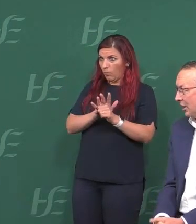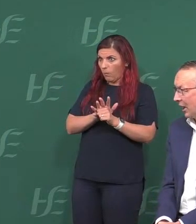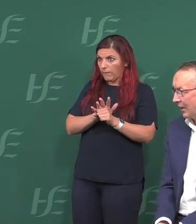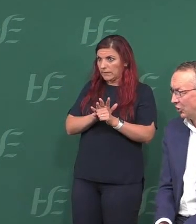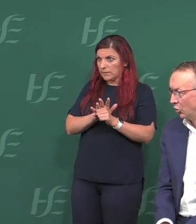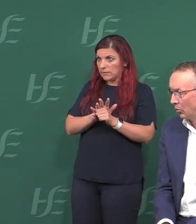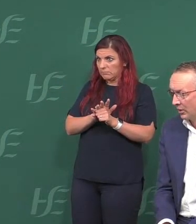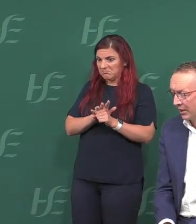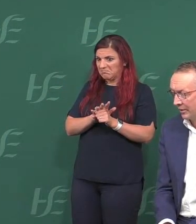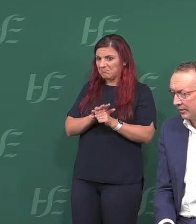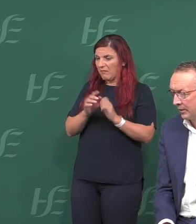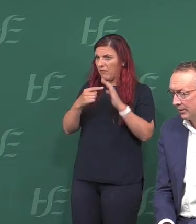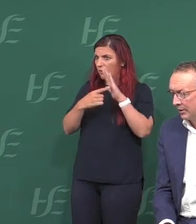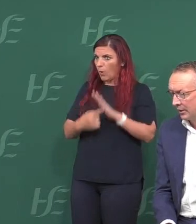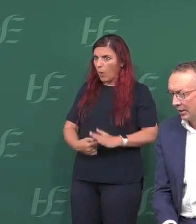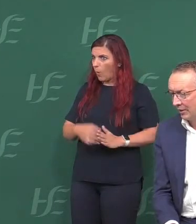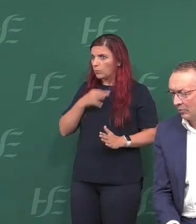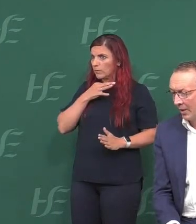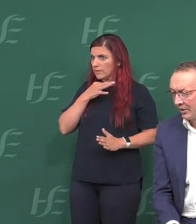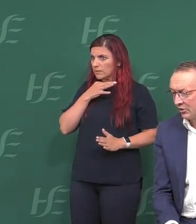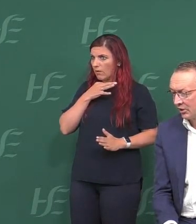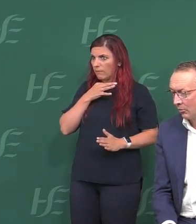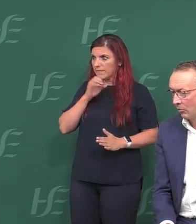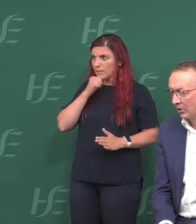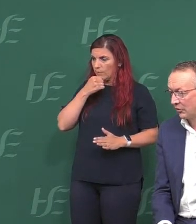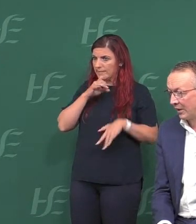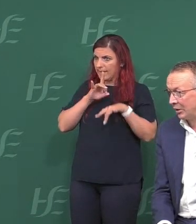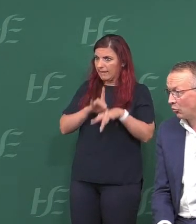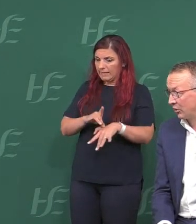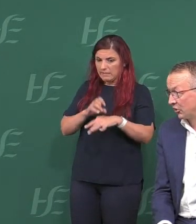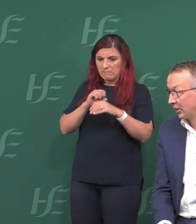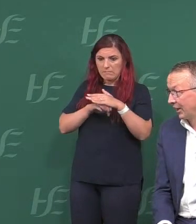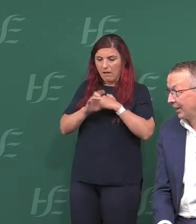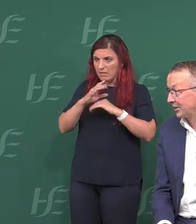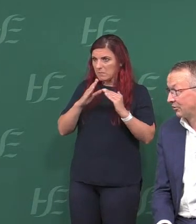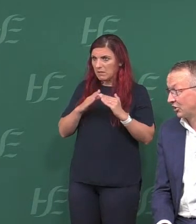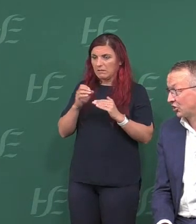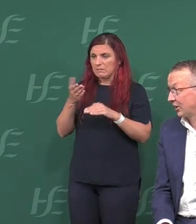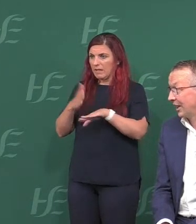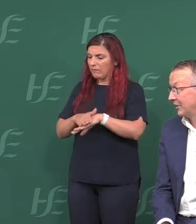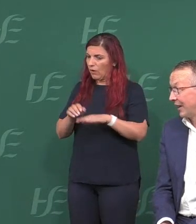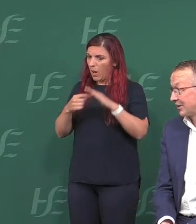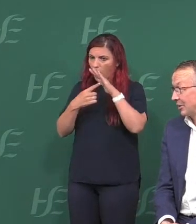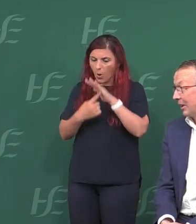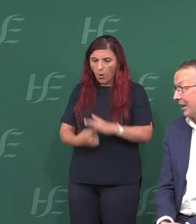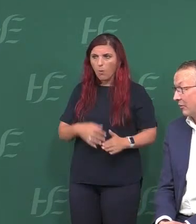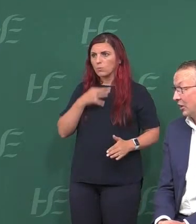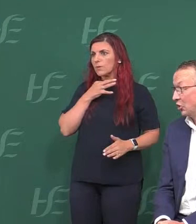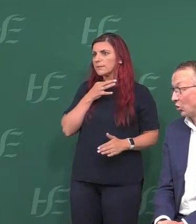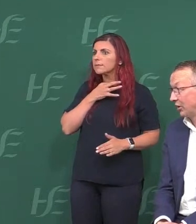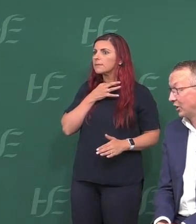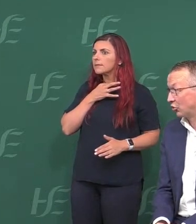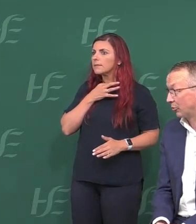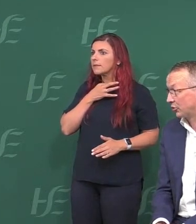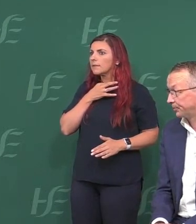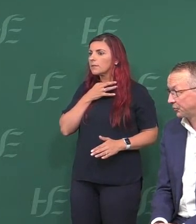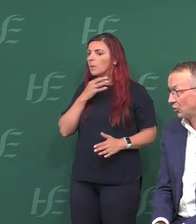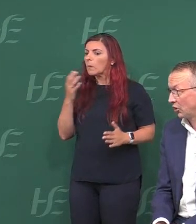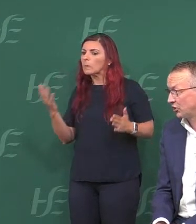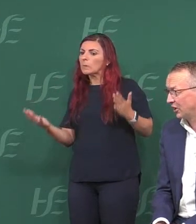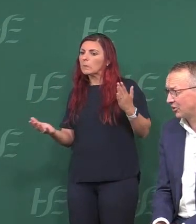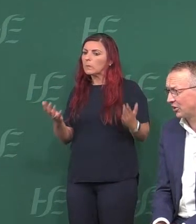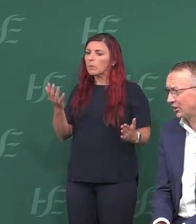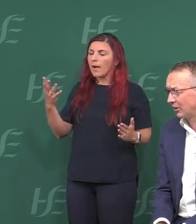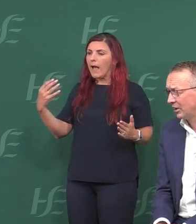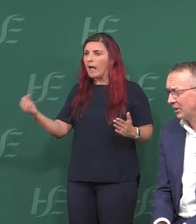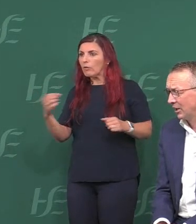hospitalization, ITU and death. And that to balance what is a very low risk against the risks that any vaccine may have in younger age groups. So